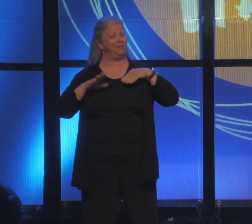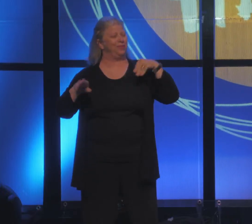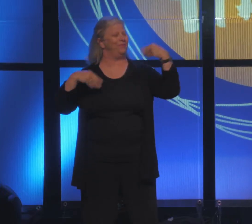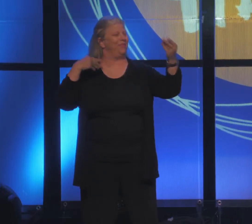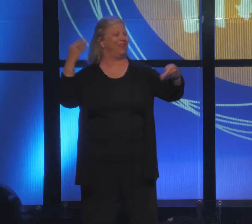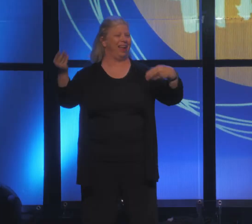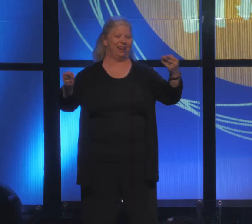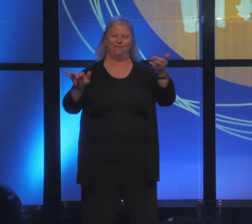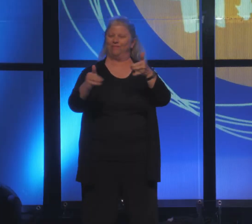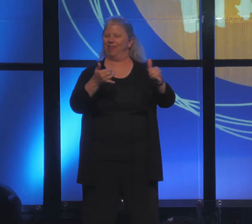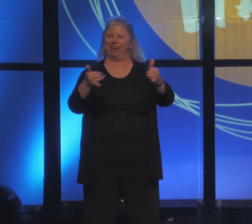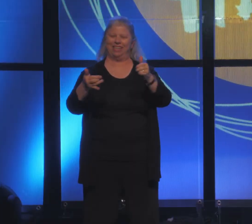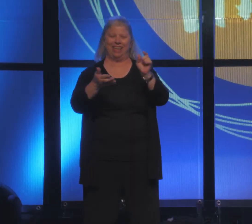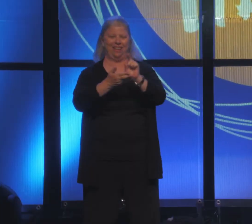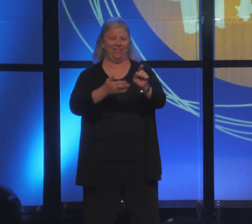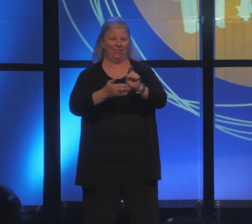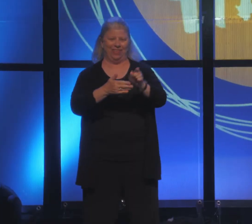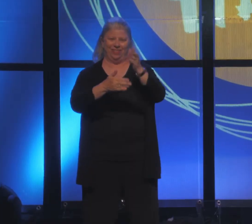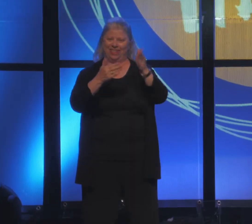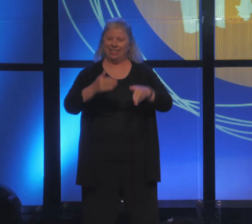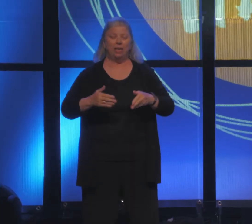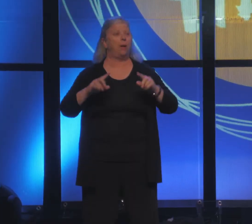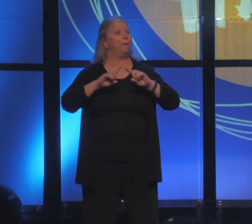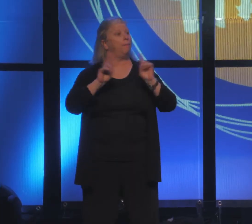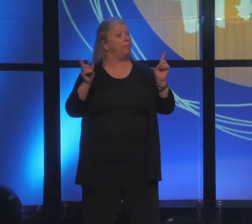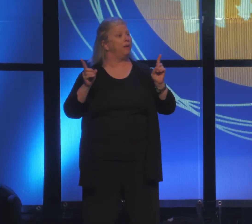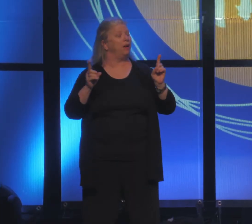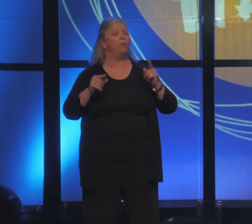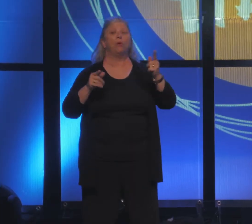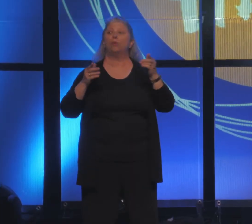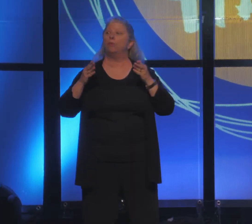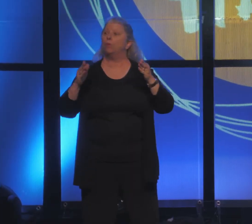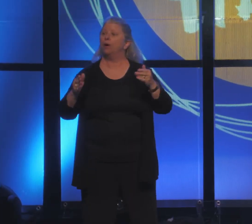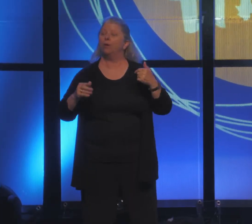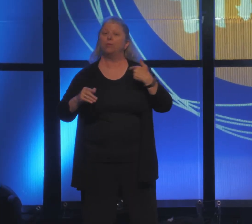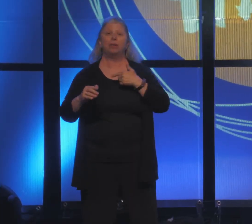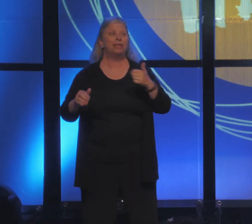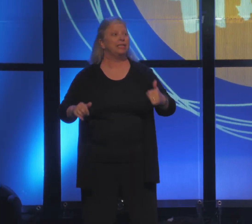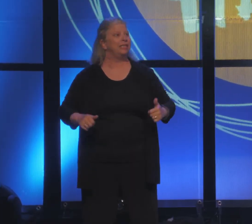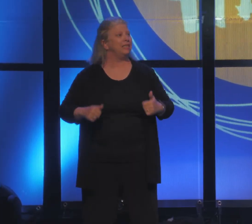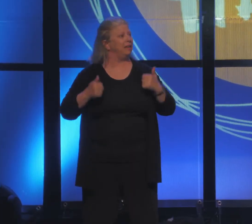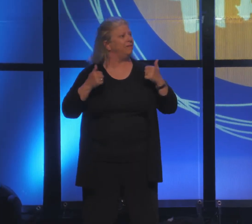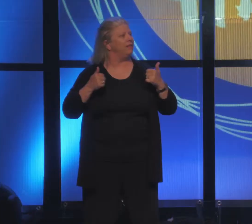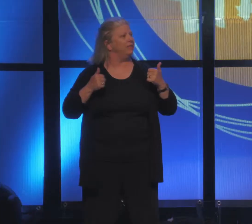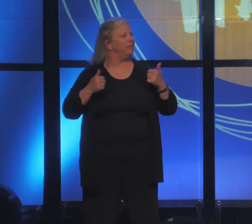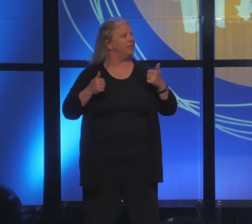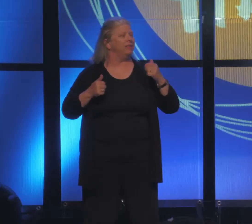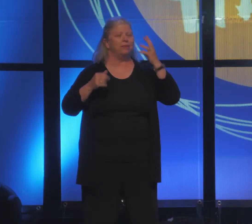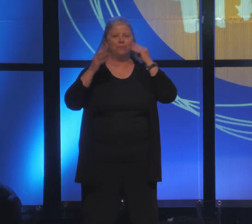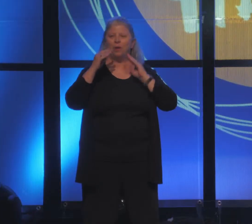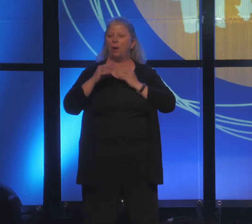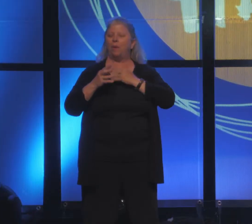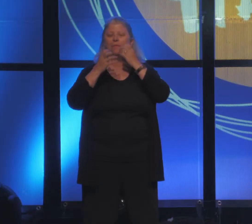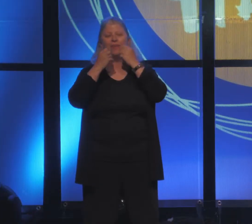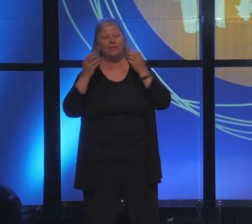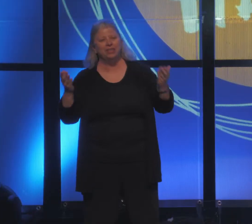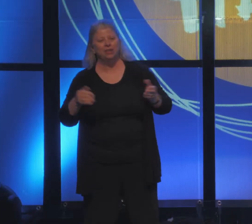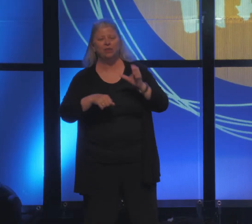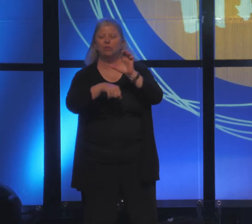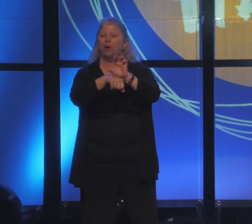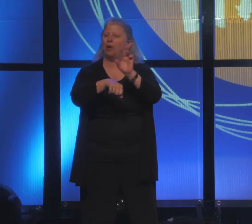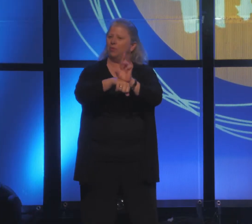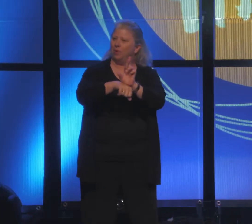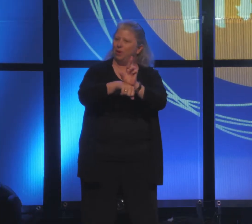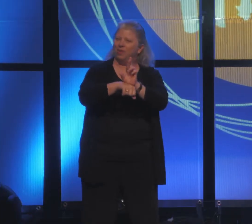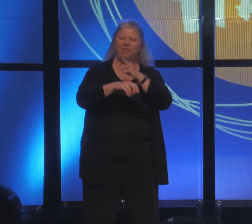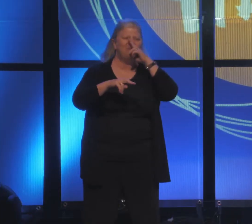provide parties like this every weekend. But it is one way that we are living into our values here at Crossroads